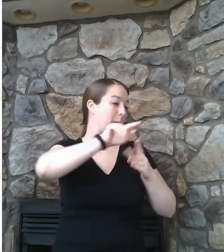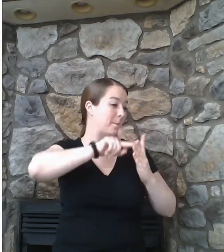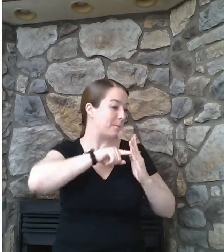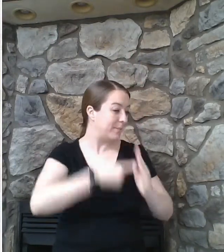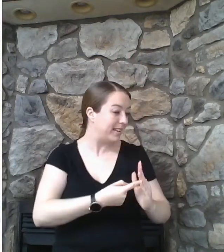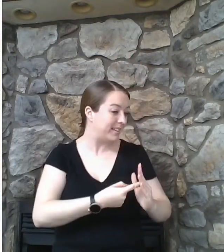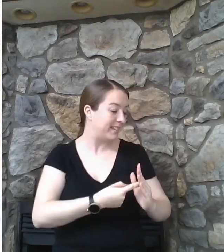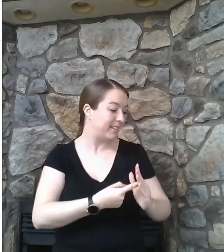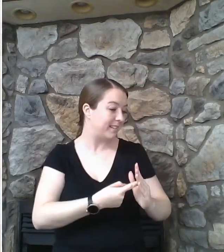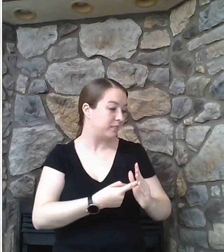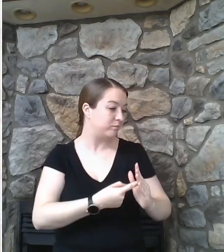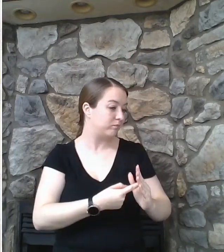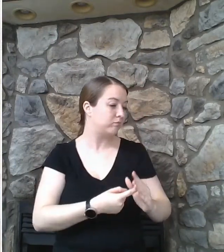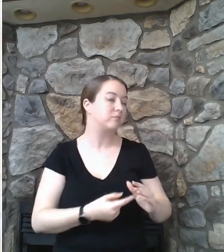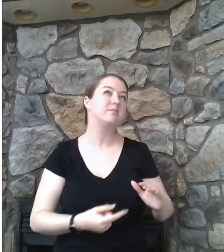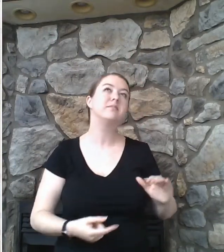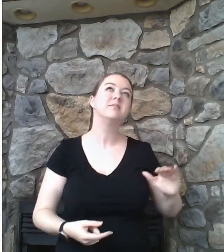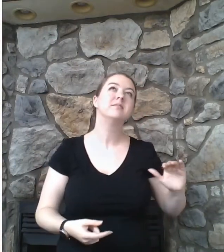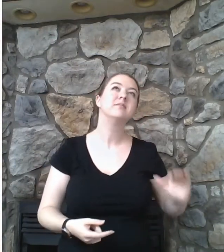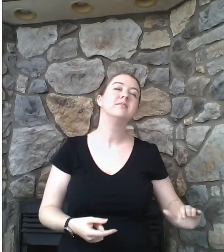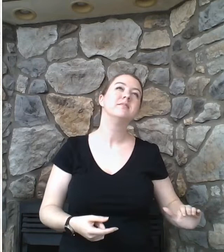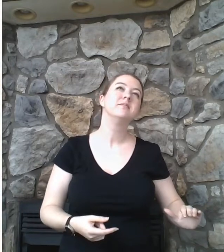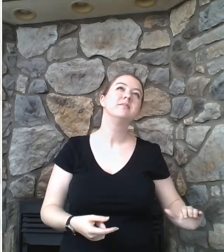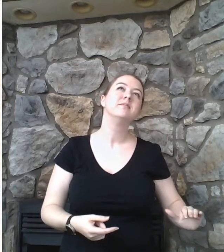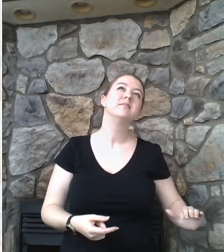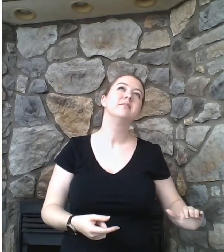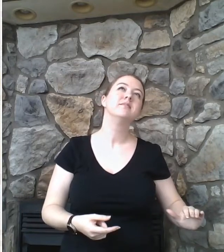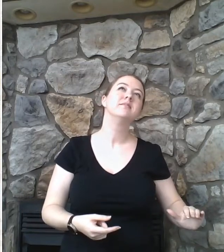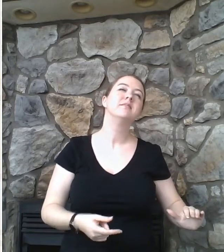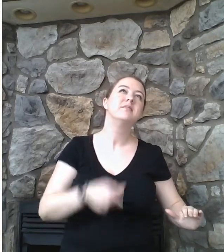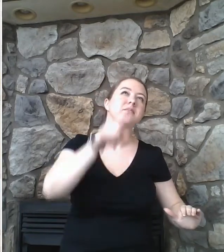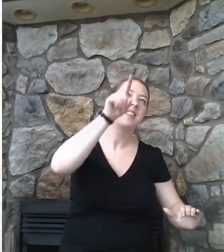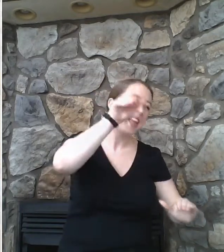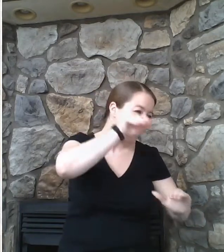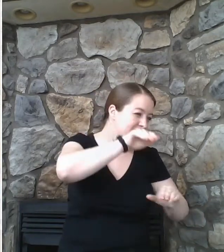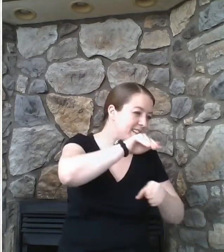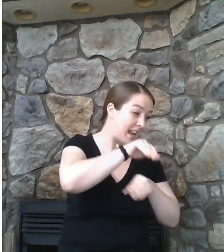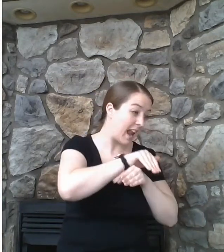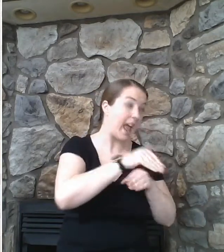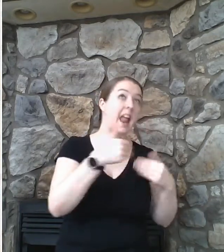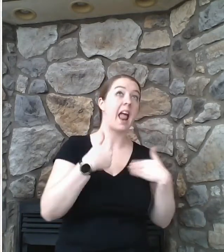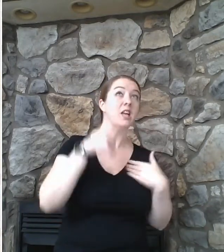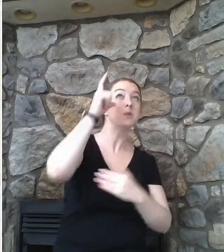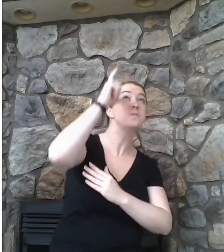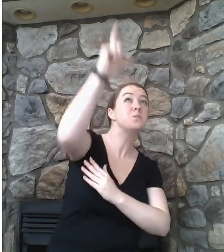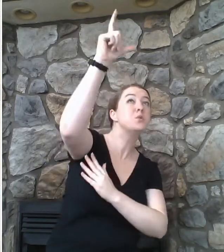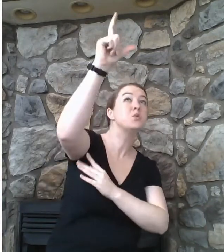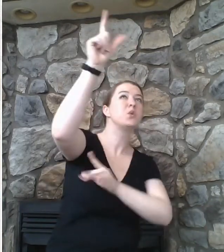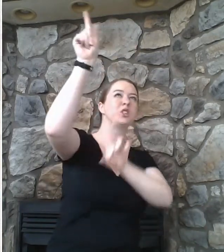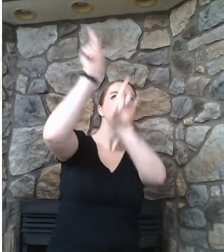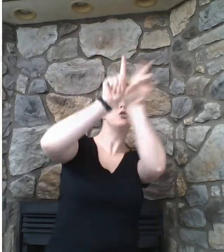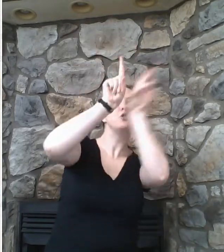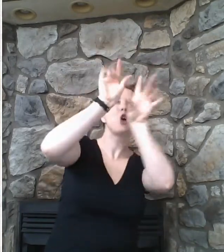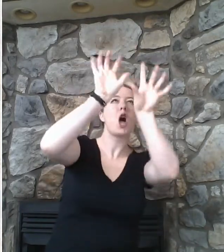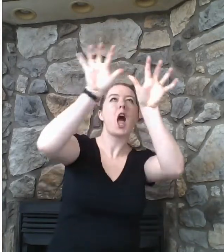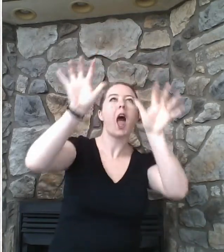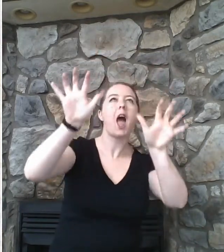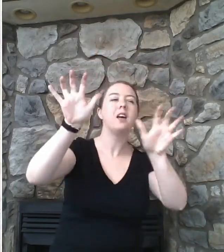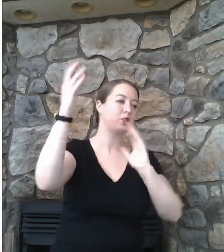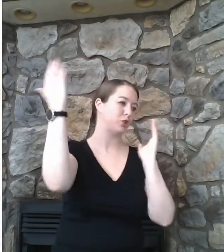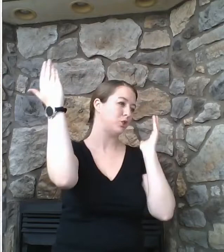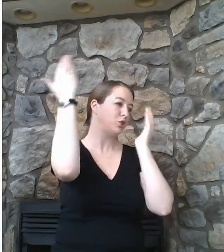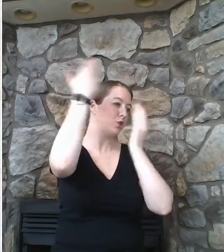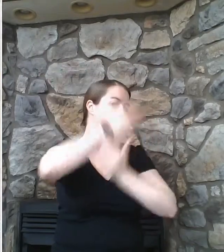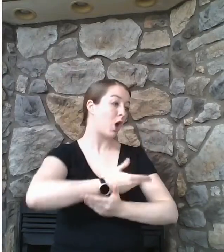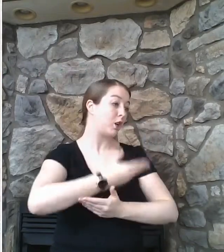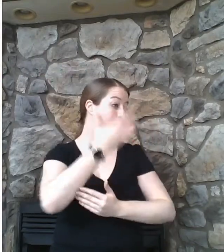beginning," his mother said, resting her hand on his shoulder. "The night with the moon and stars and darkness